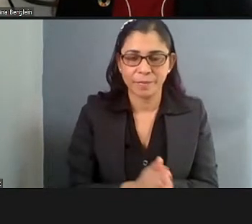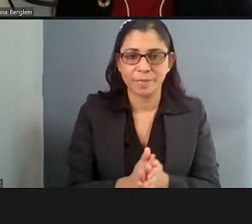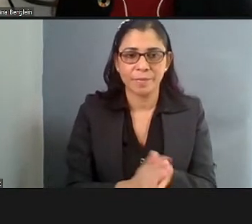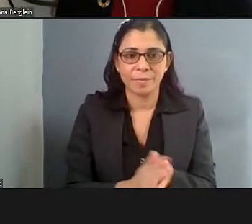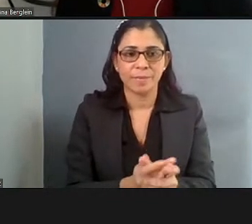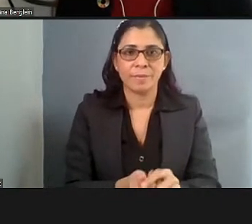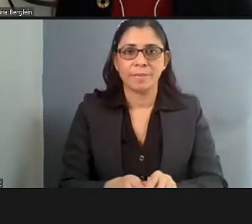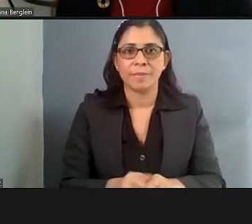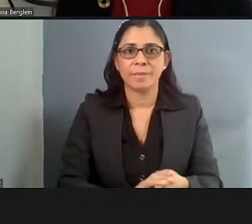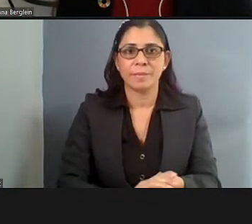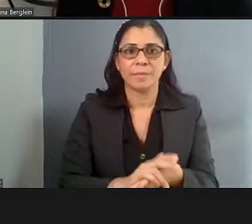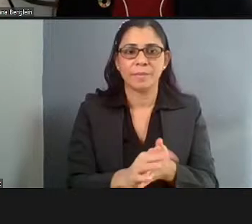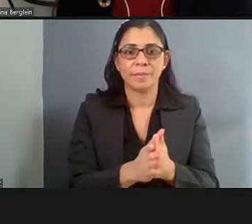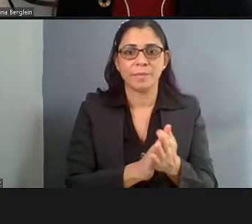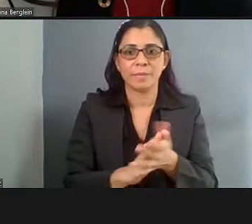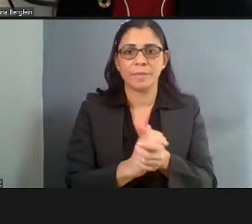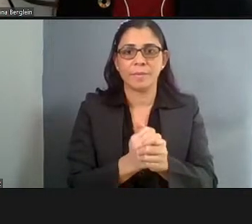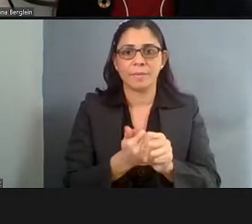miguel